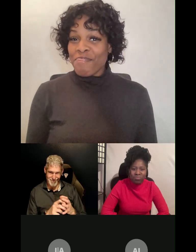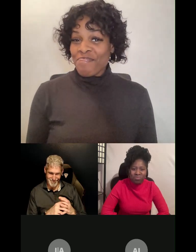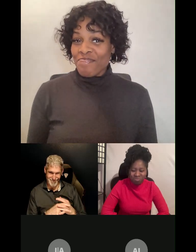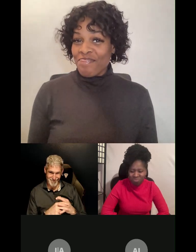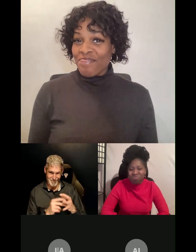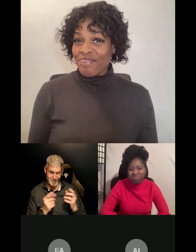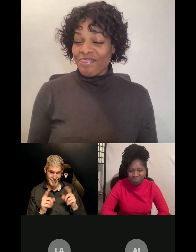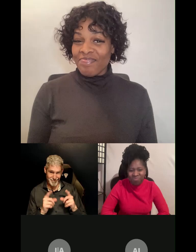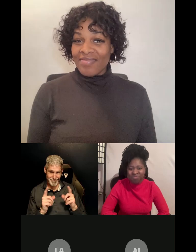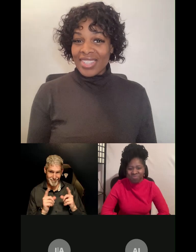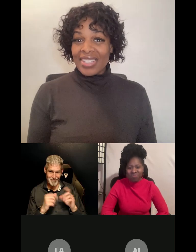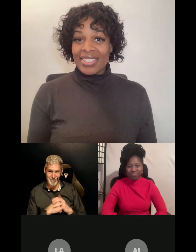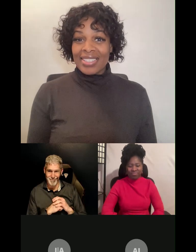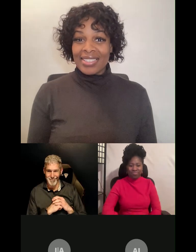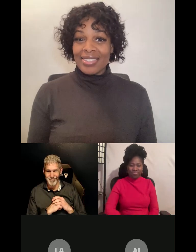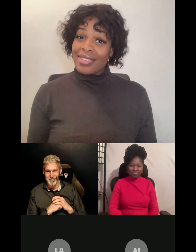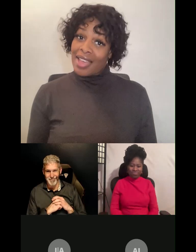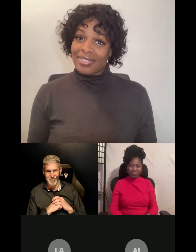that one.